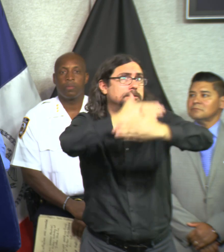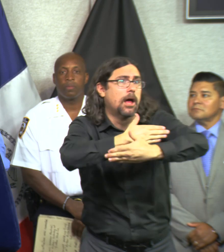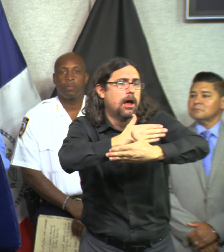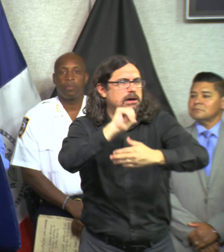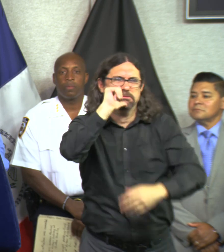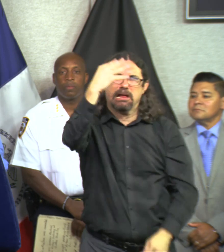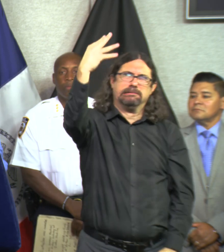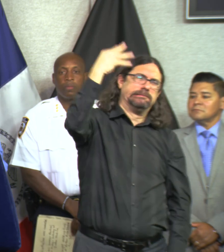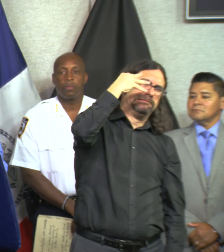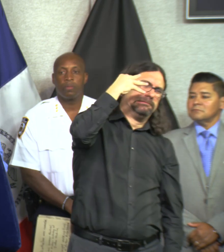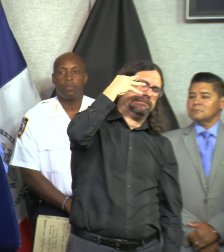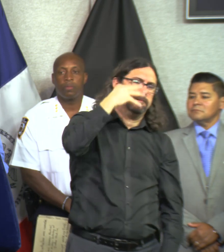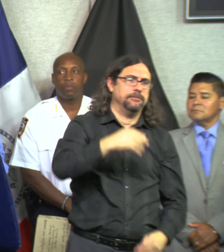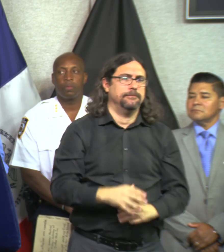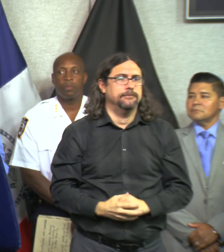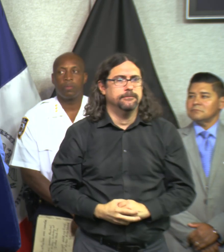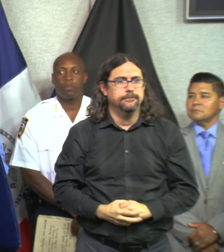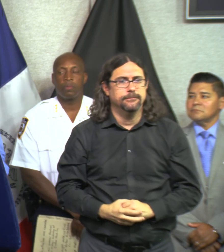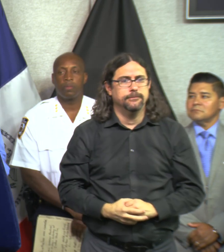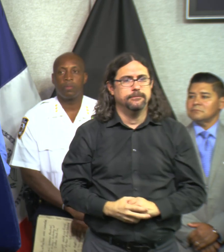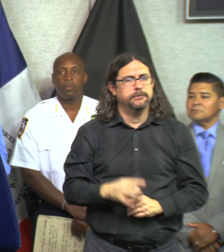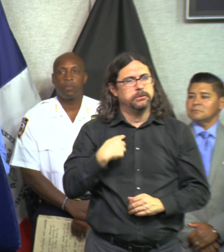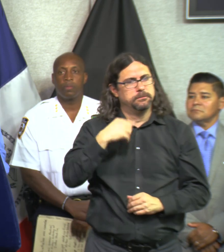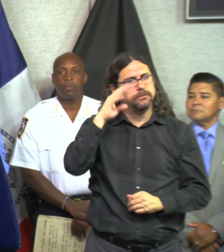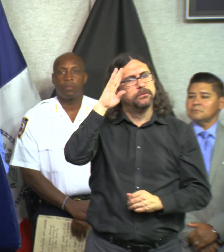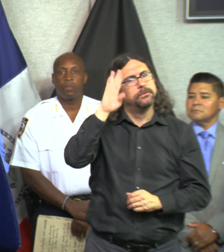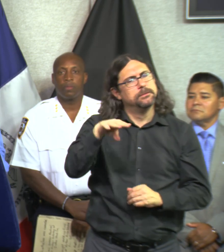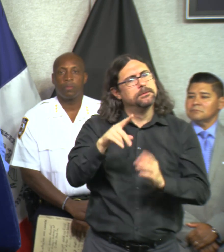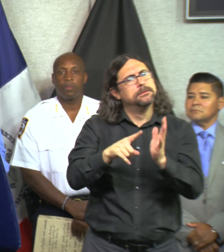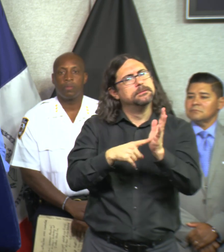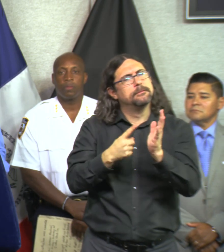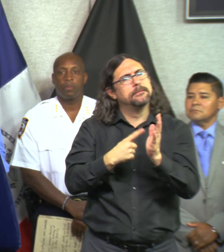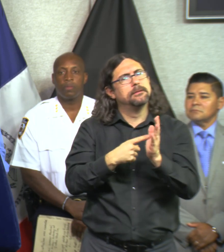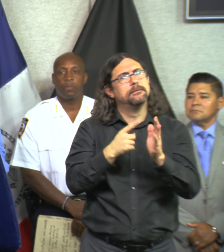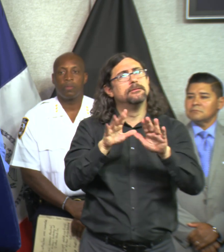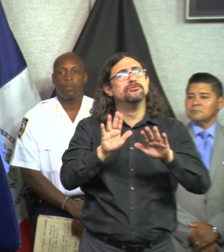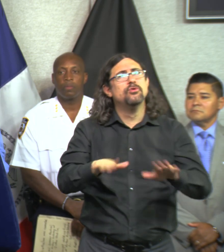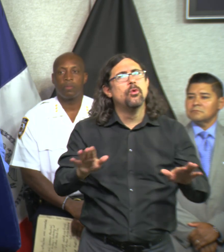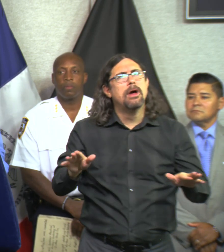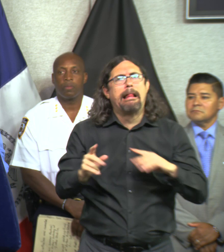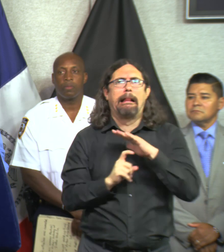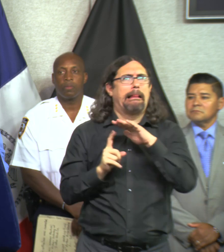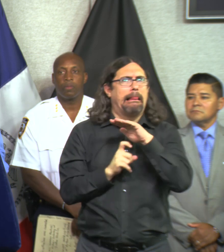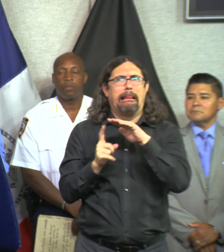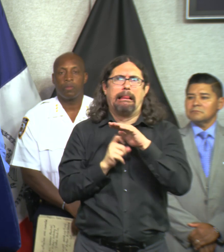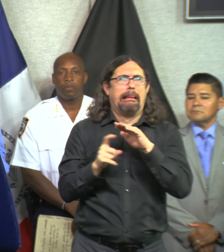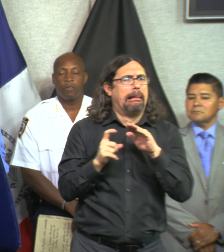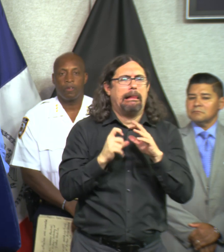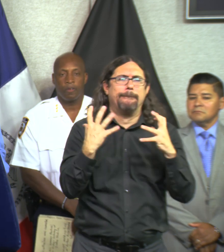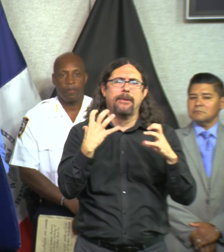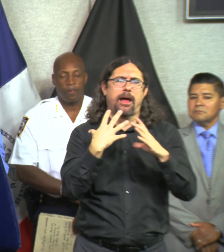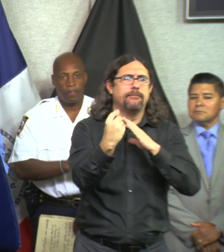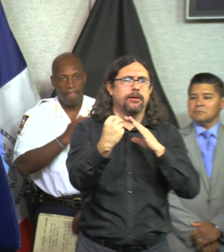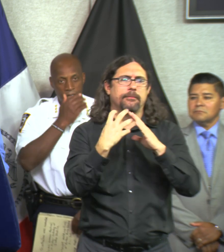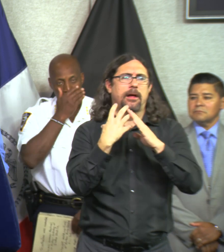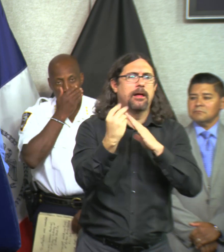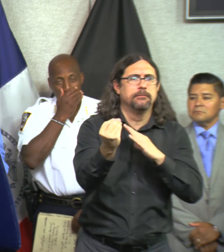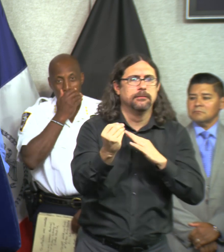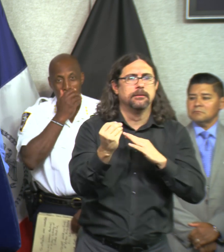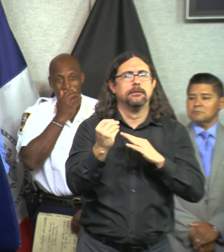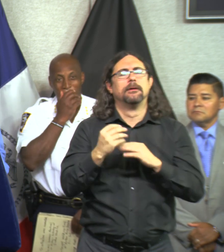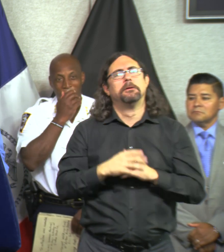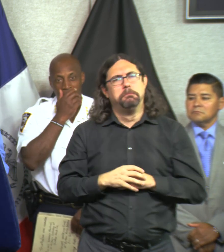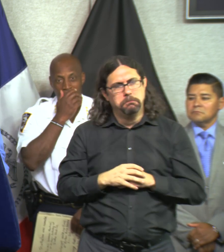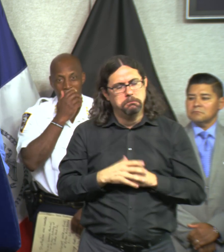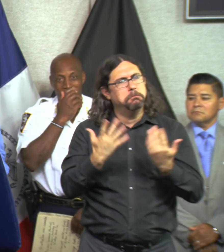be good places to go with your kids. Playgrounds will have their sprinklers on. All the city parks, playgrounds will have sprinklers, have them